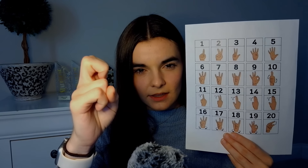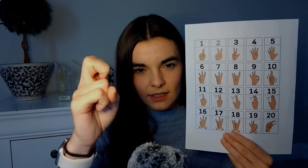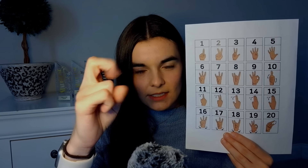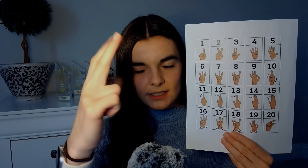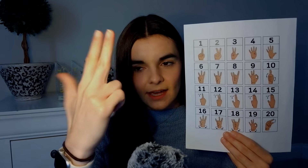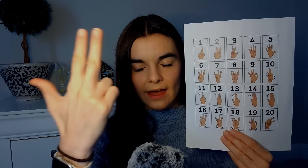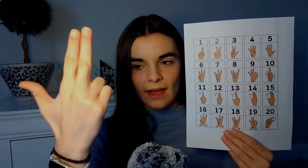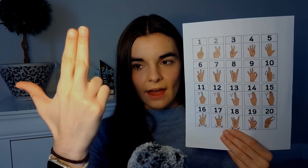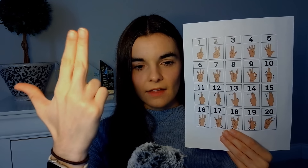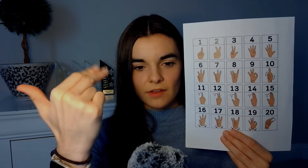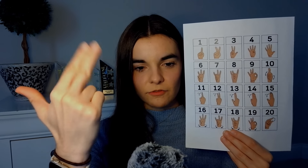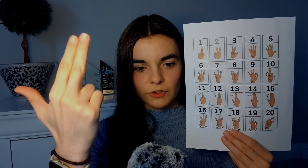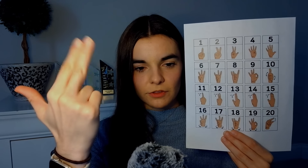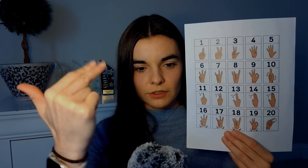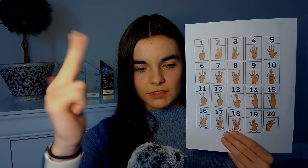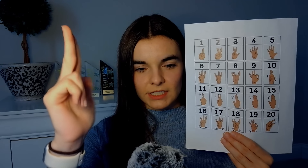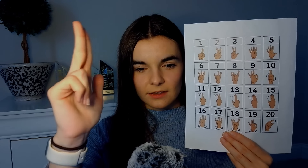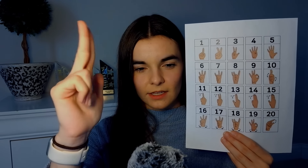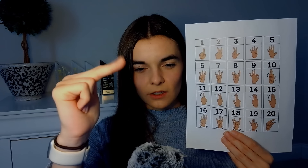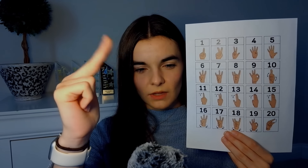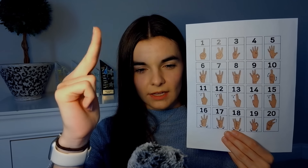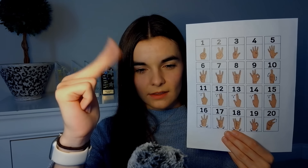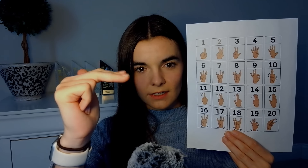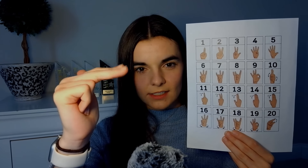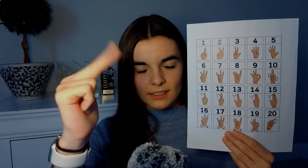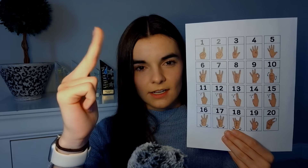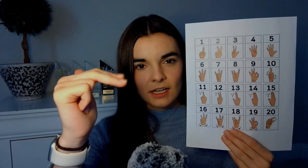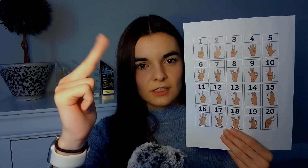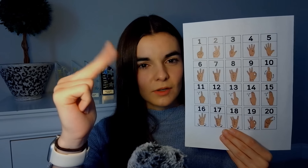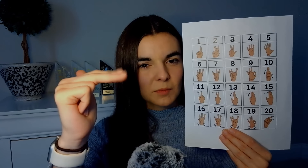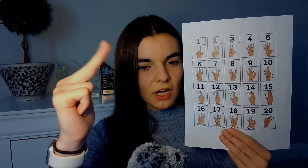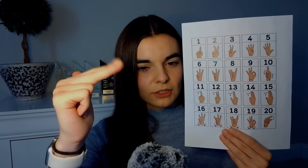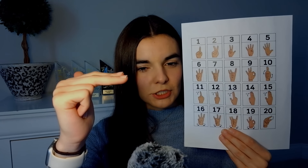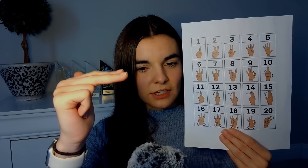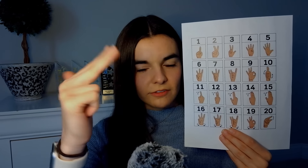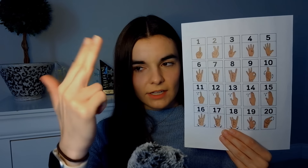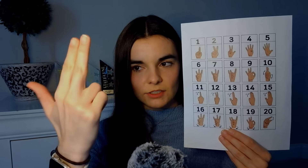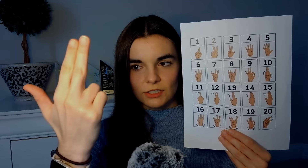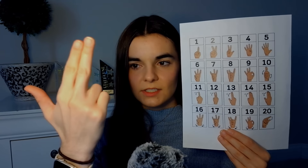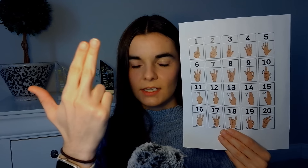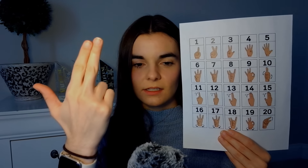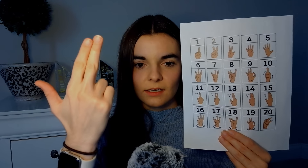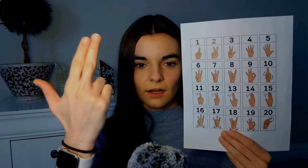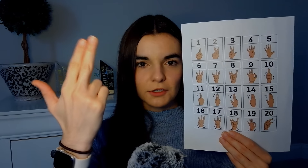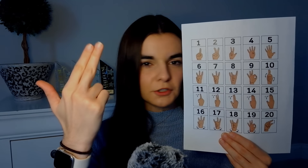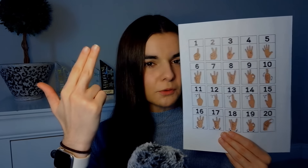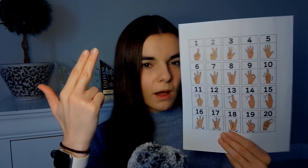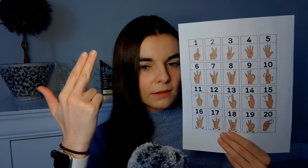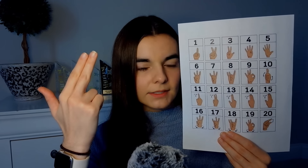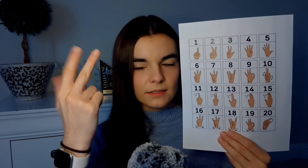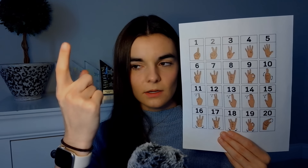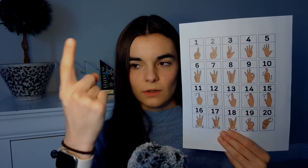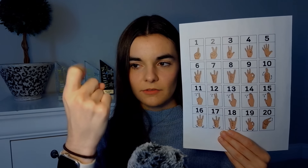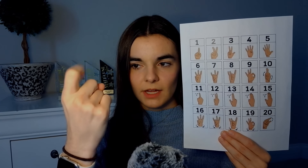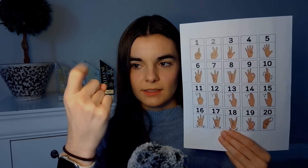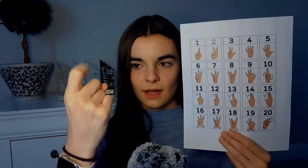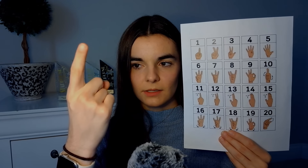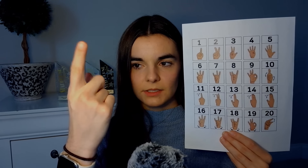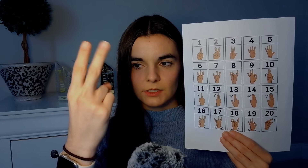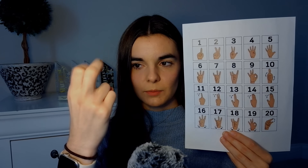this, and then for 13, they go like this. So I'm not sure if that's just like a nuance or if that's how it's